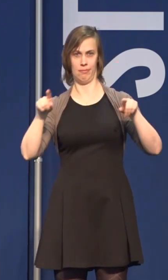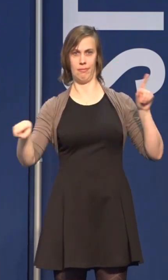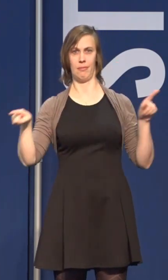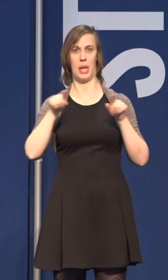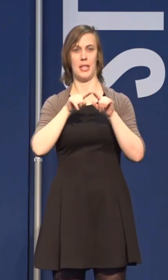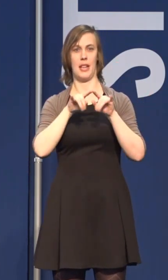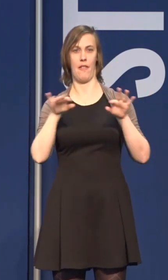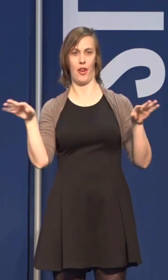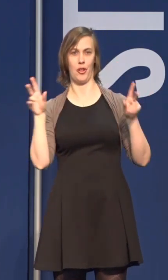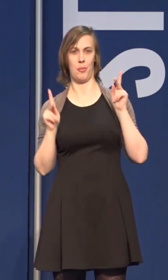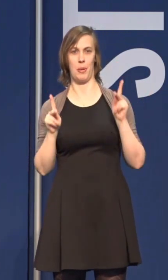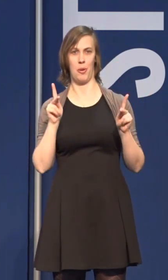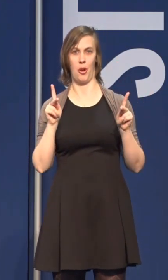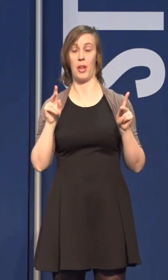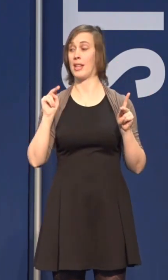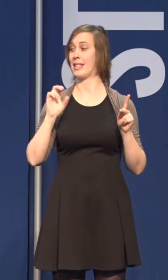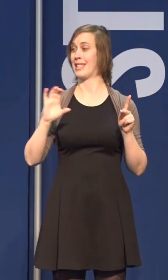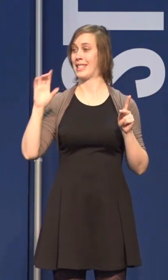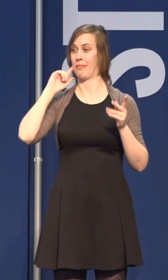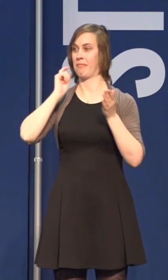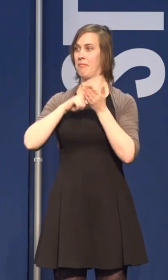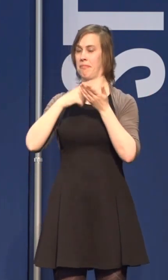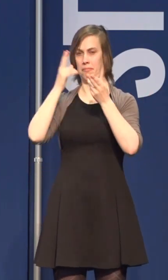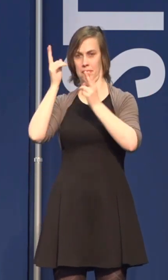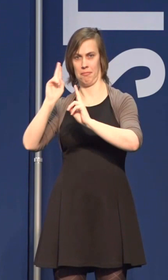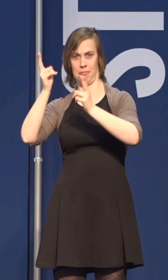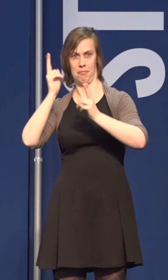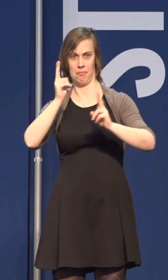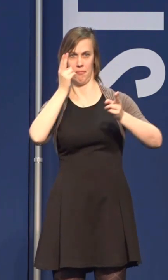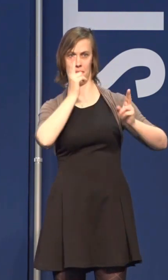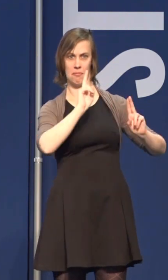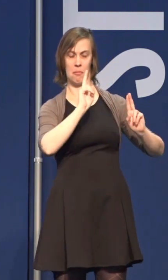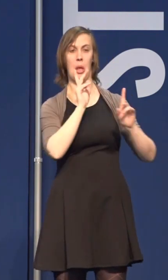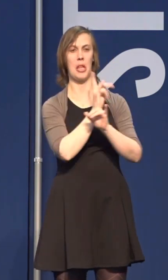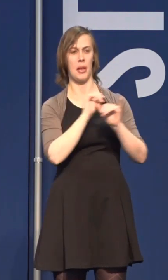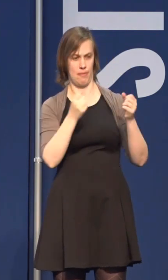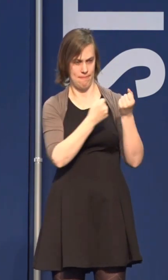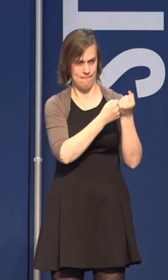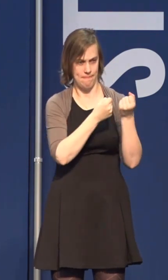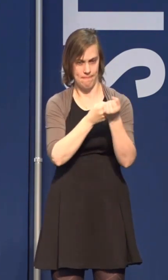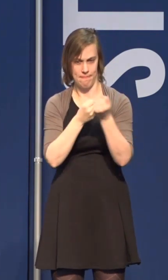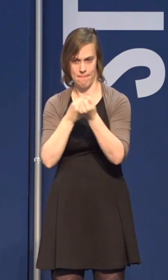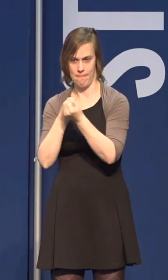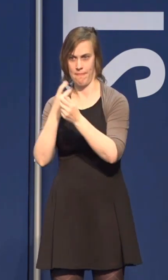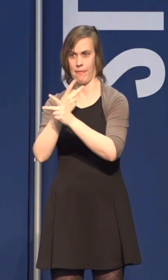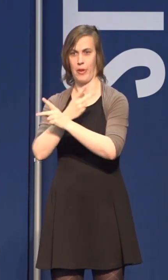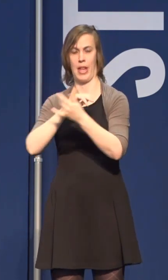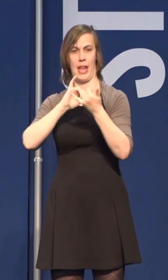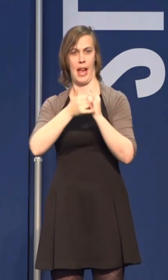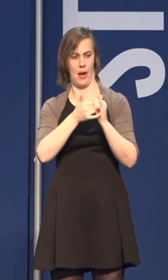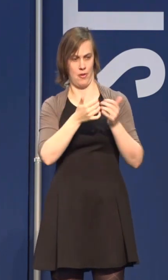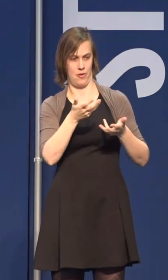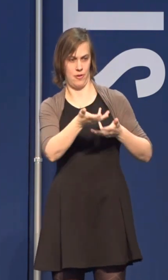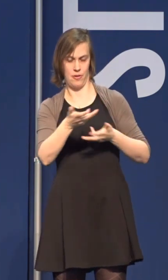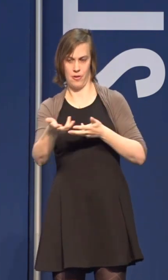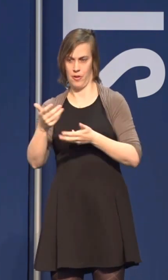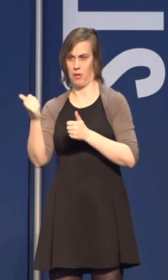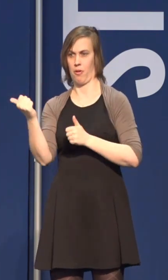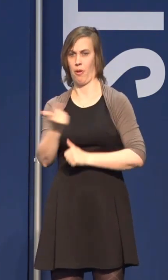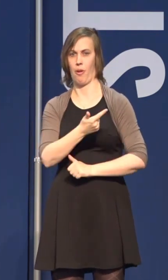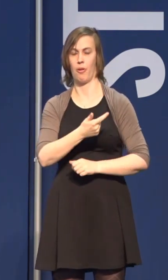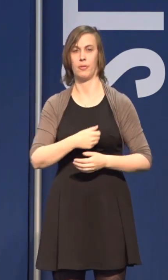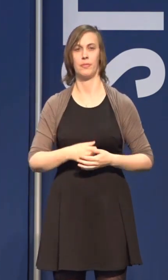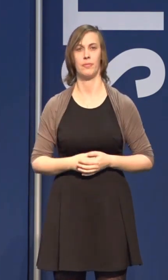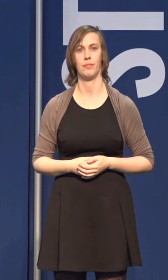individuals while providing everyone with the maximum amount of knowledge and opportunities as possible. All of these opportunities